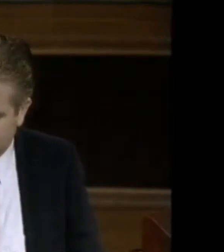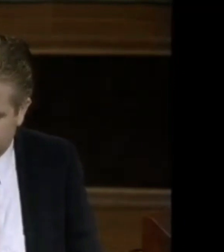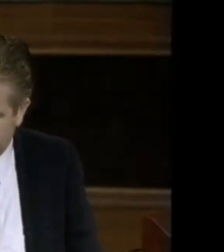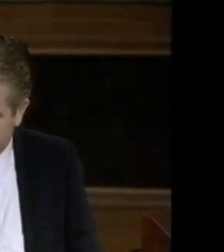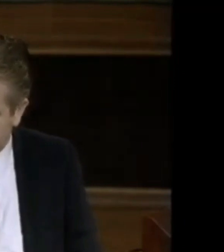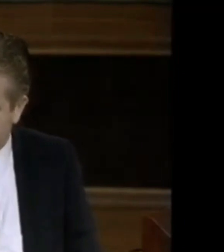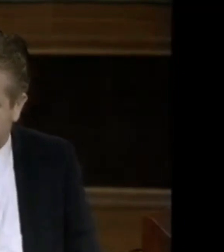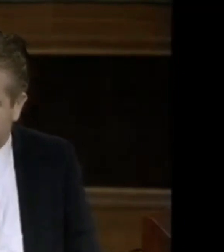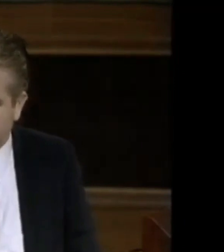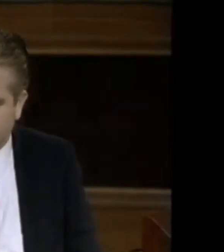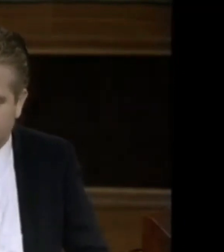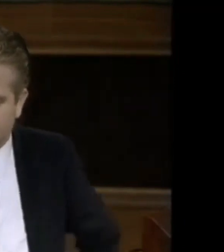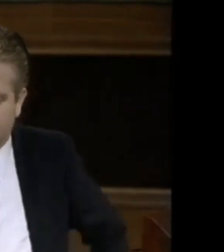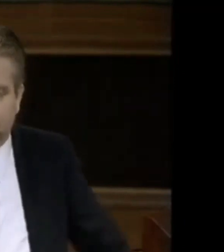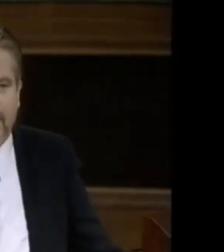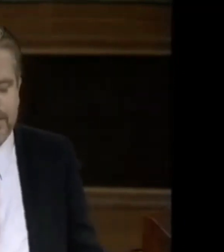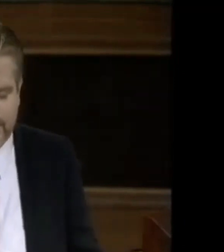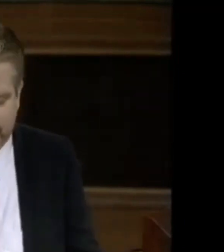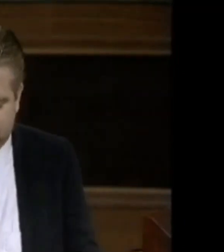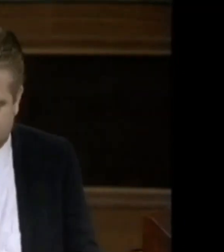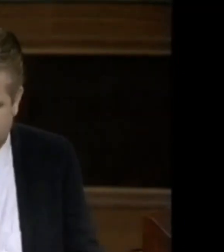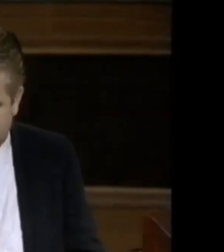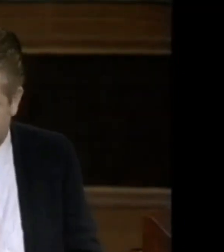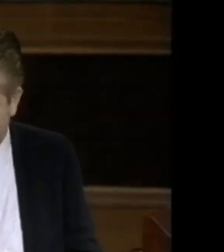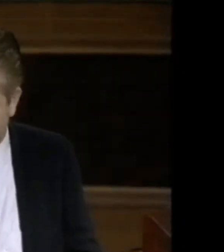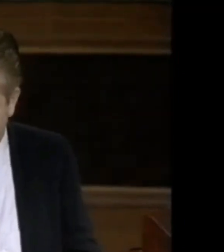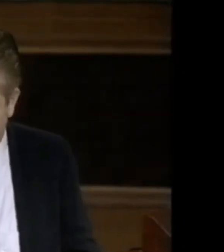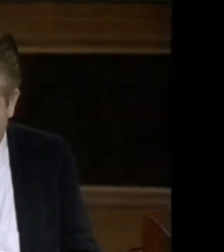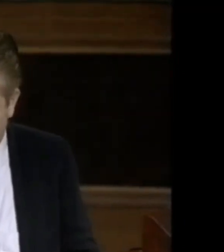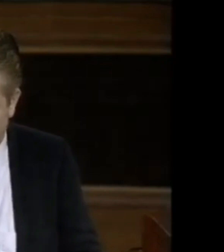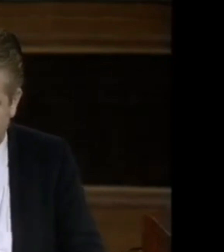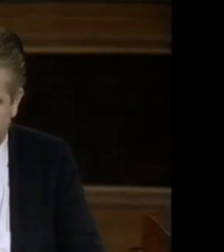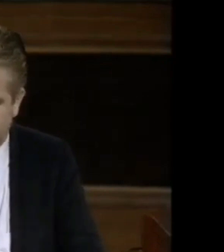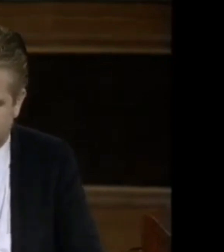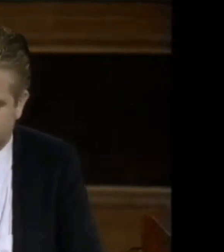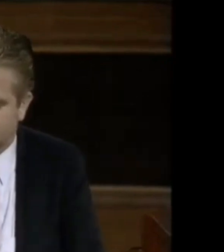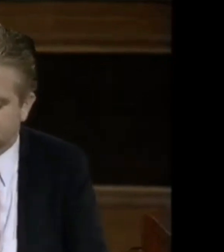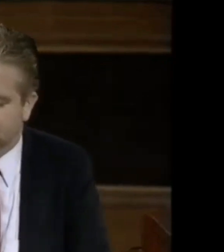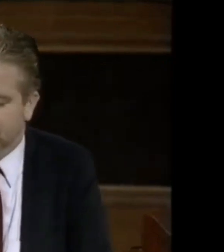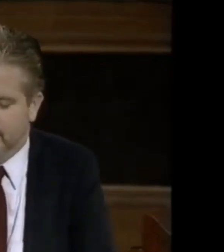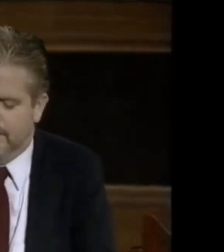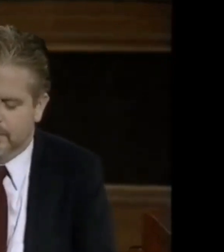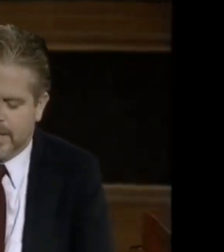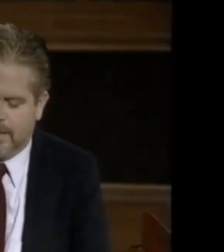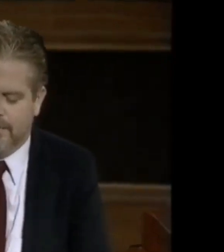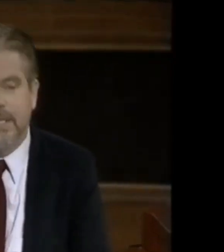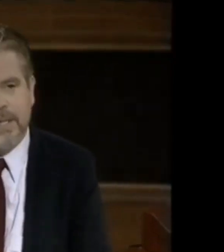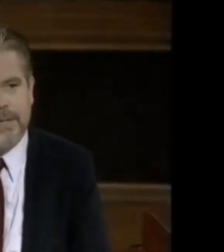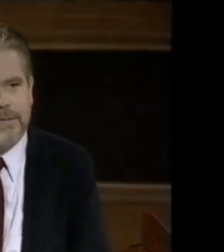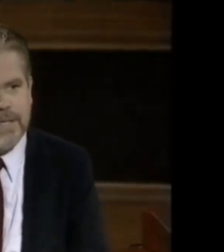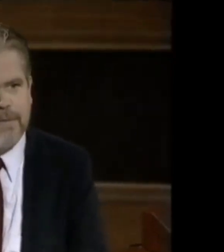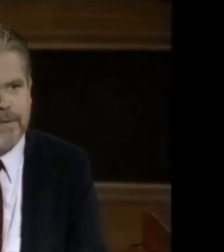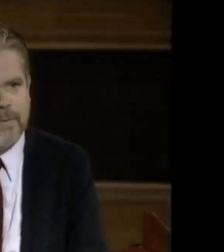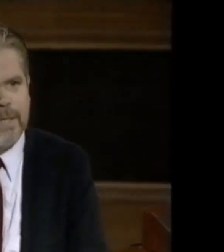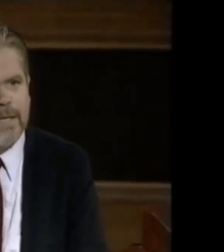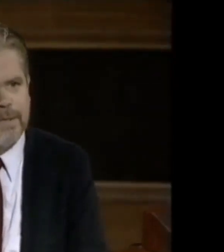only that logic be respected, for any argument that plausibly explains the independent value of human beings implies that other animals have